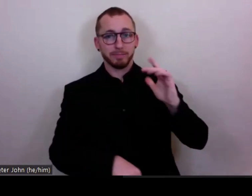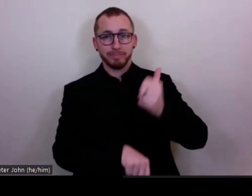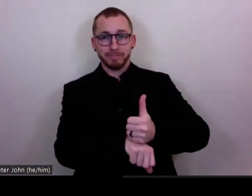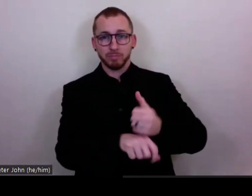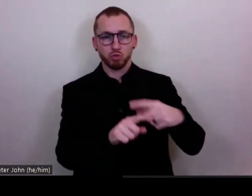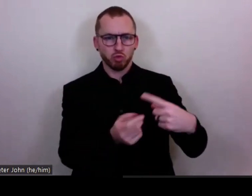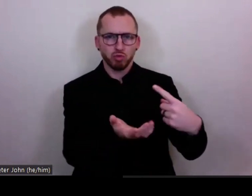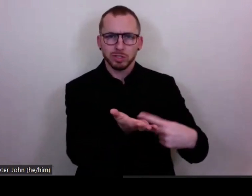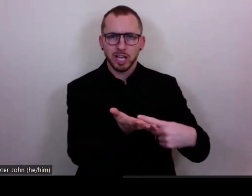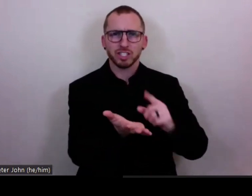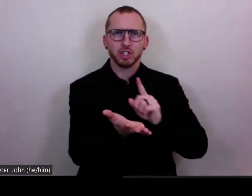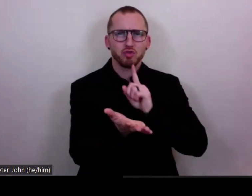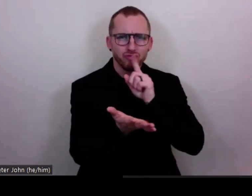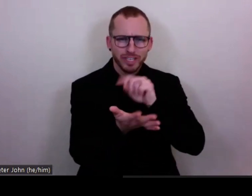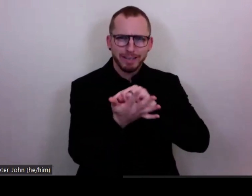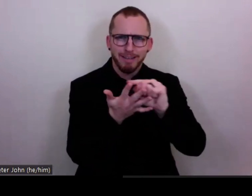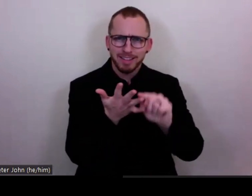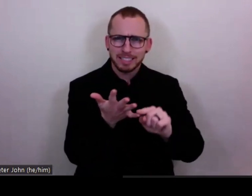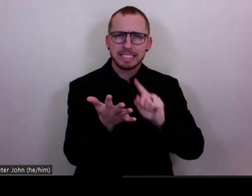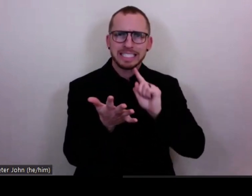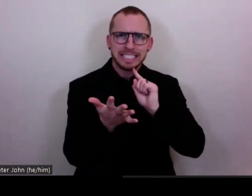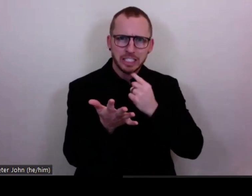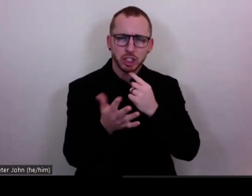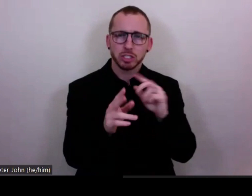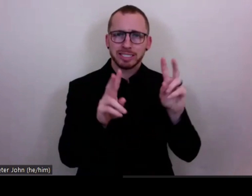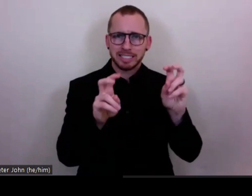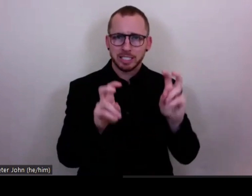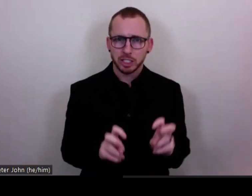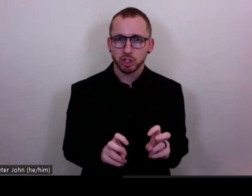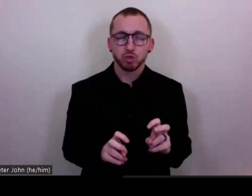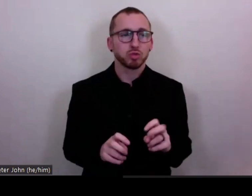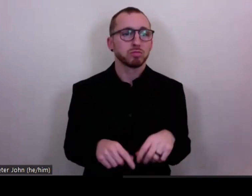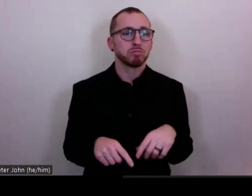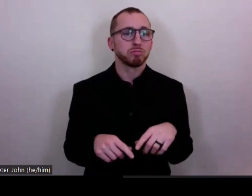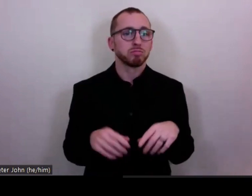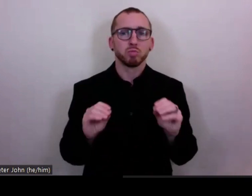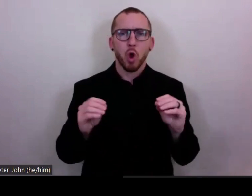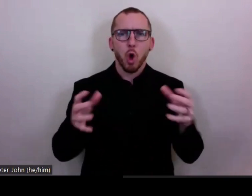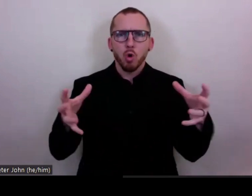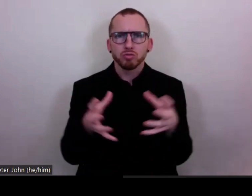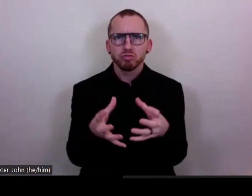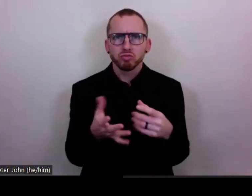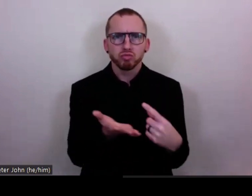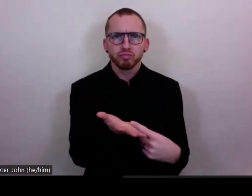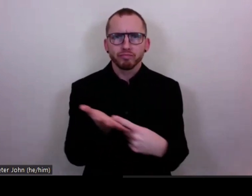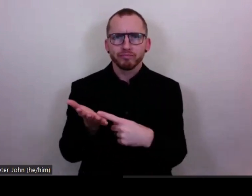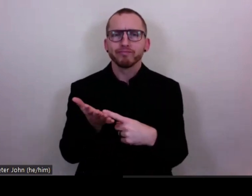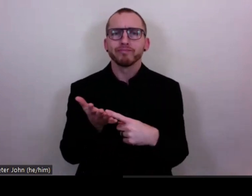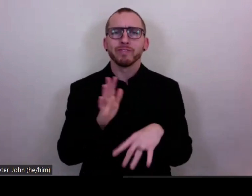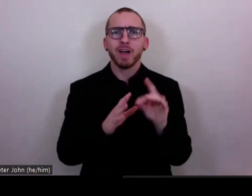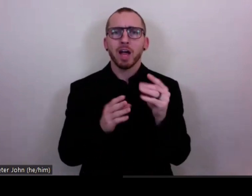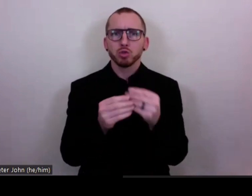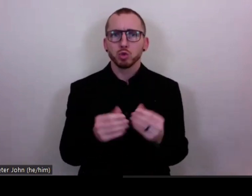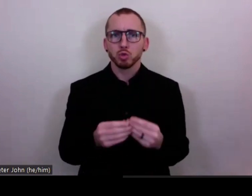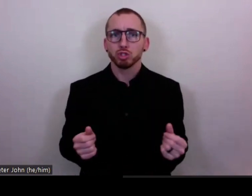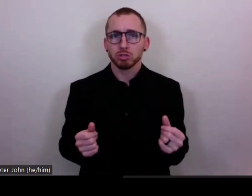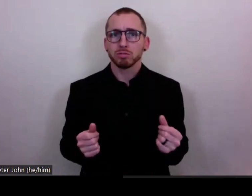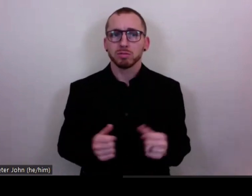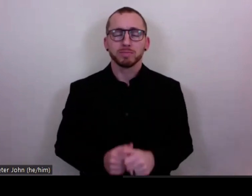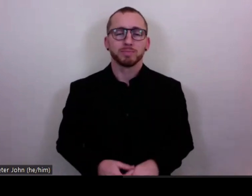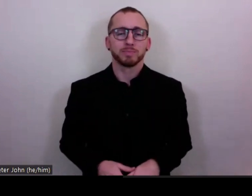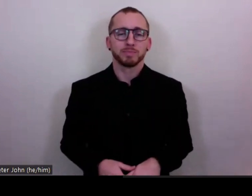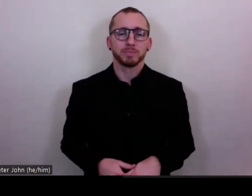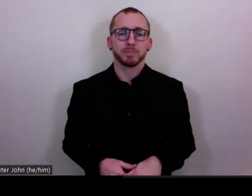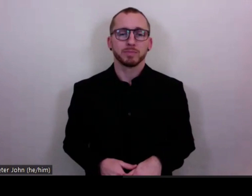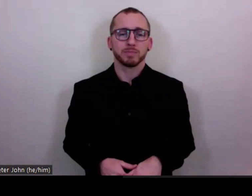issues, to get resolutions to problems, to have a qualitative shift in